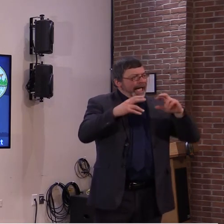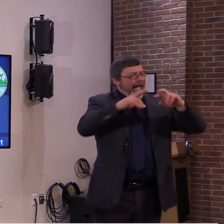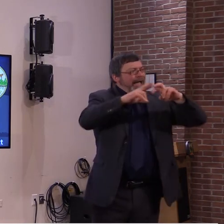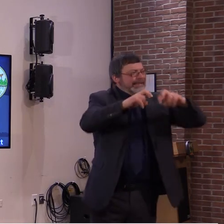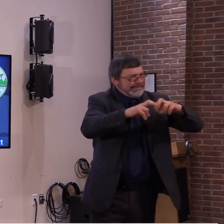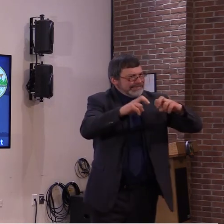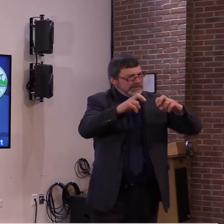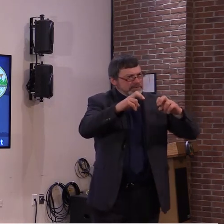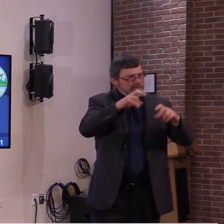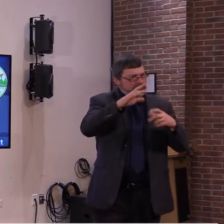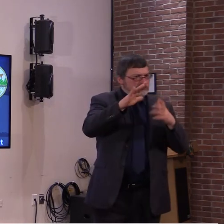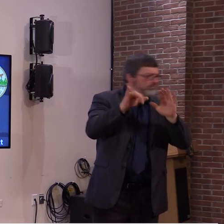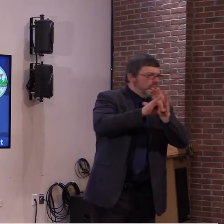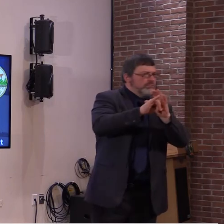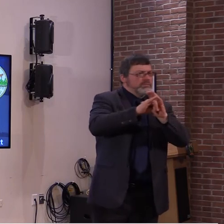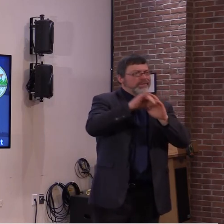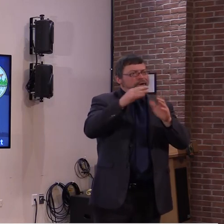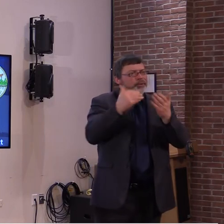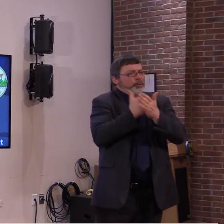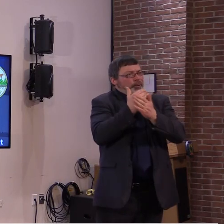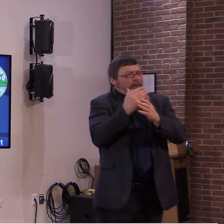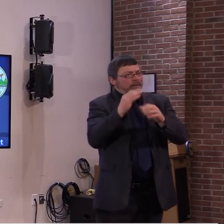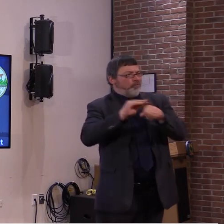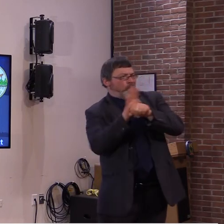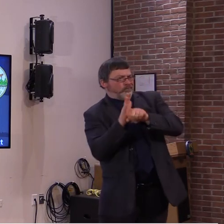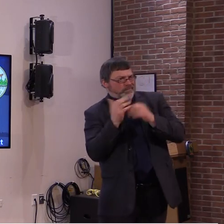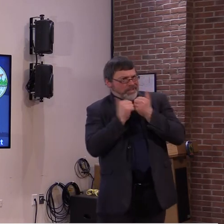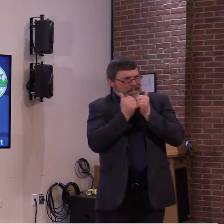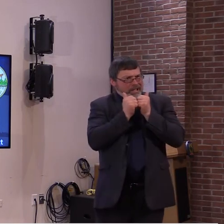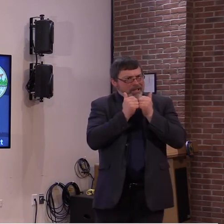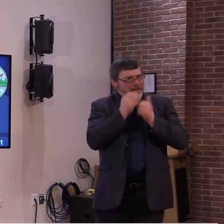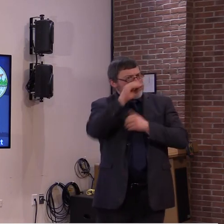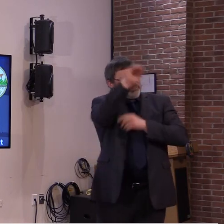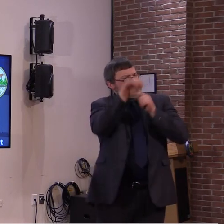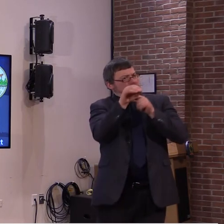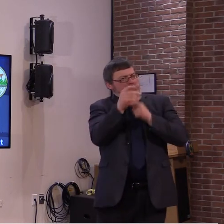Yeah, it's in the range of about 20 tests every couple weeks.